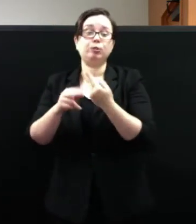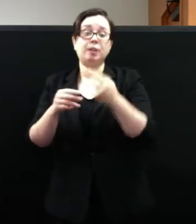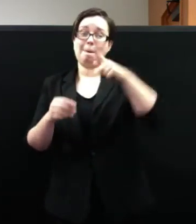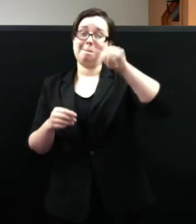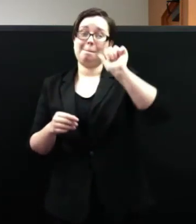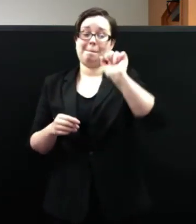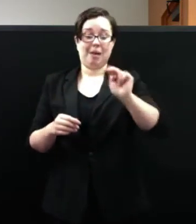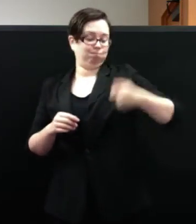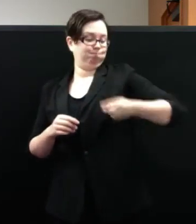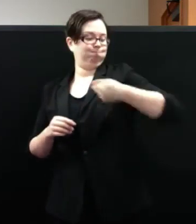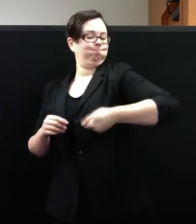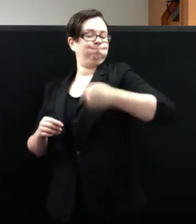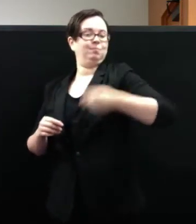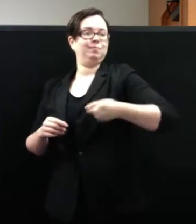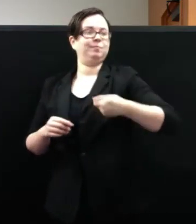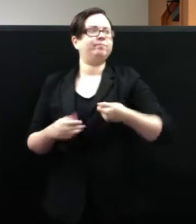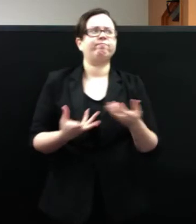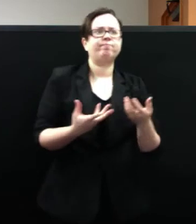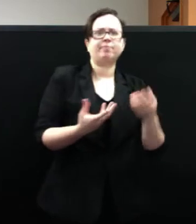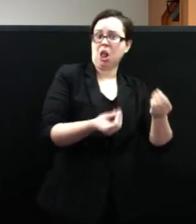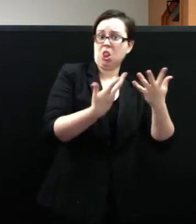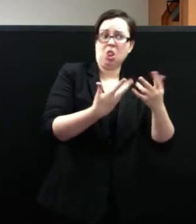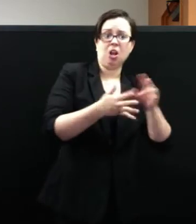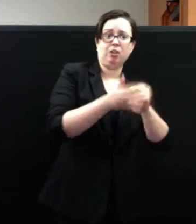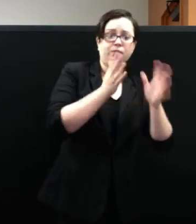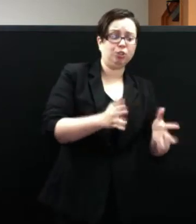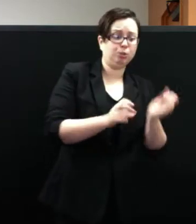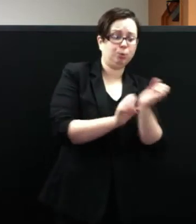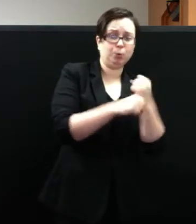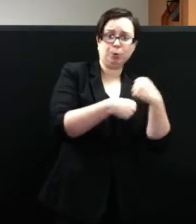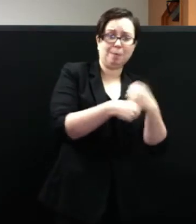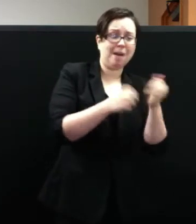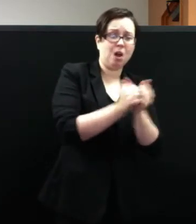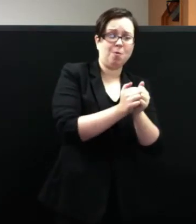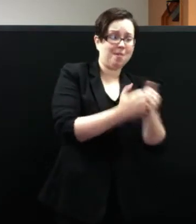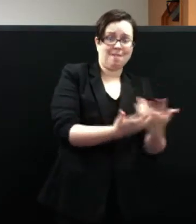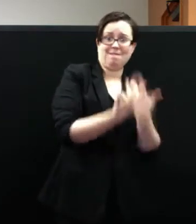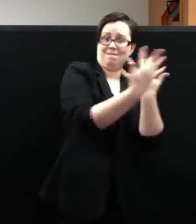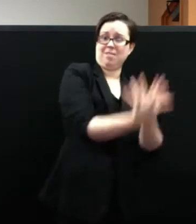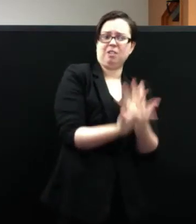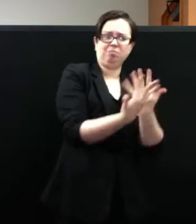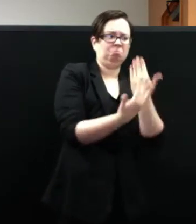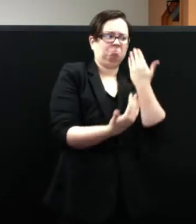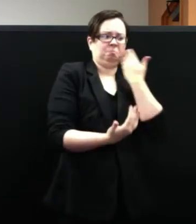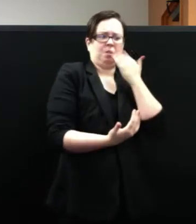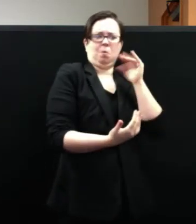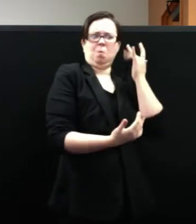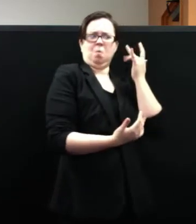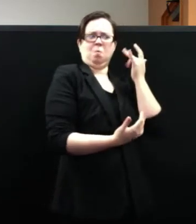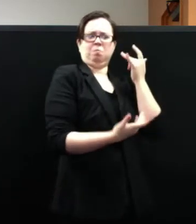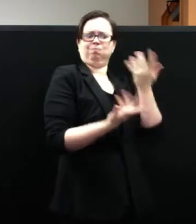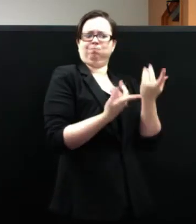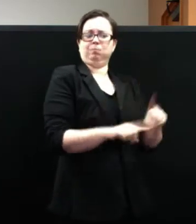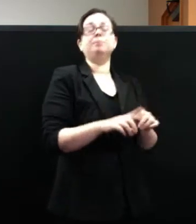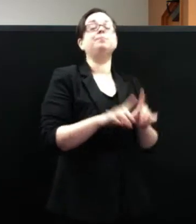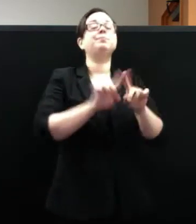with a fire. I don't really understand this. A lot of MBA students do this. So you can measure the complexity by counting the